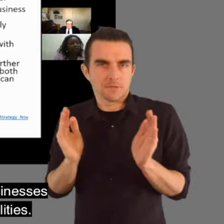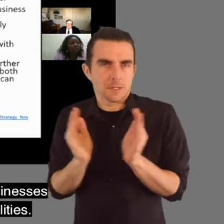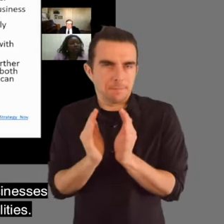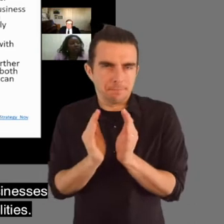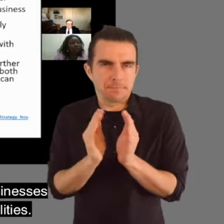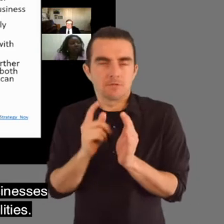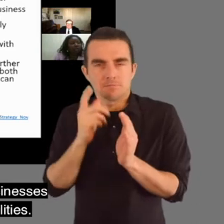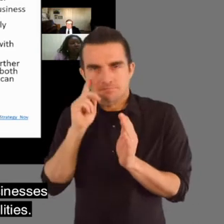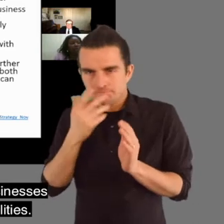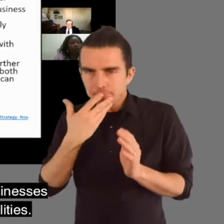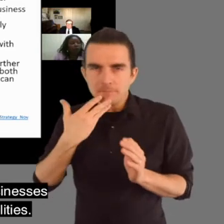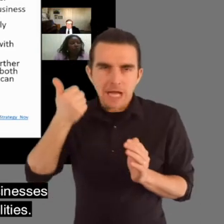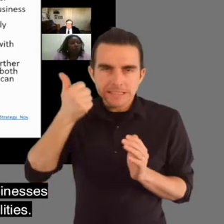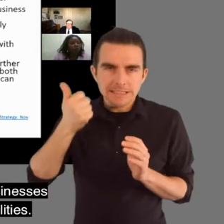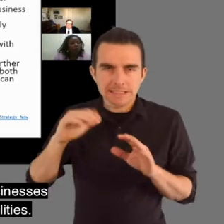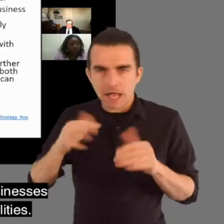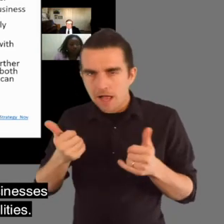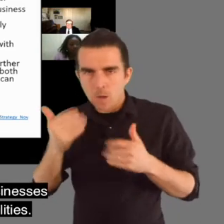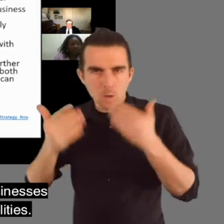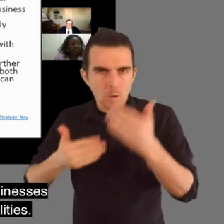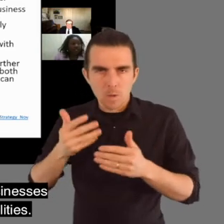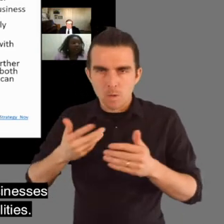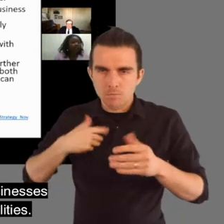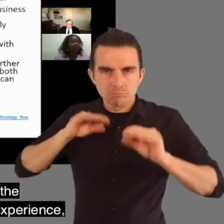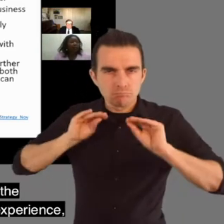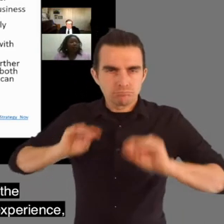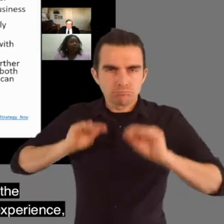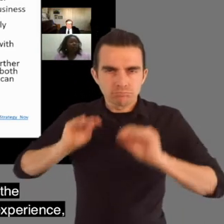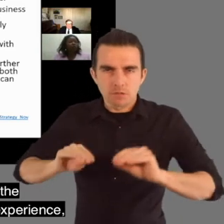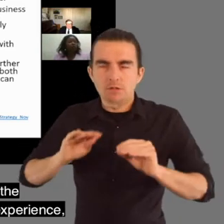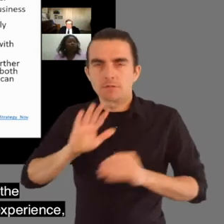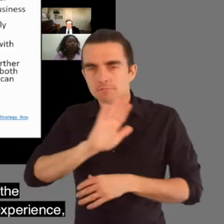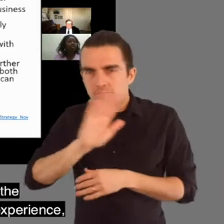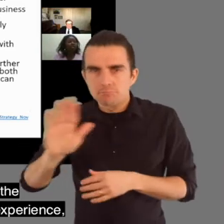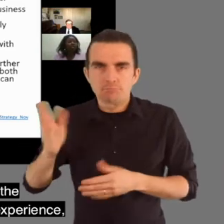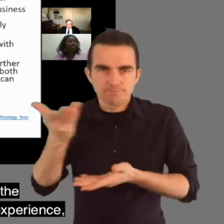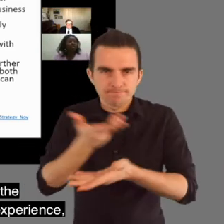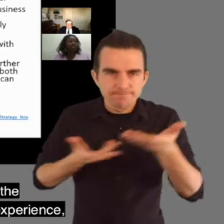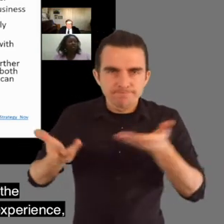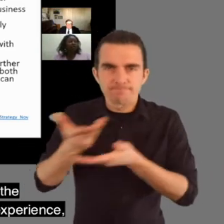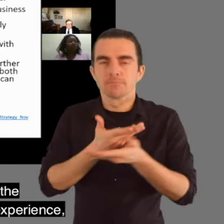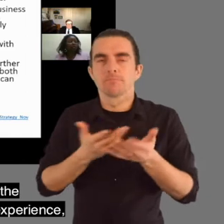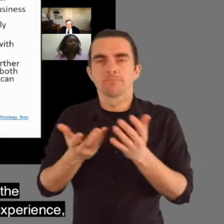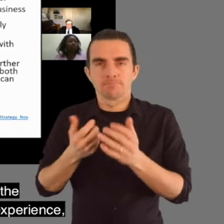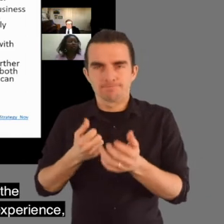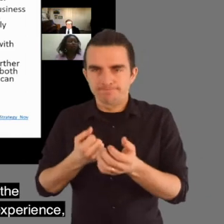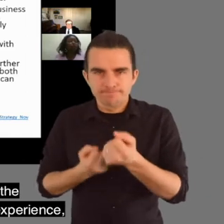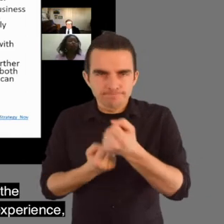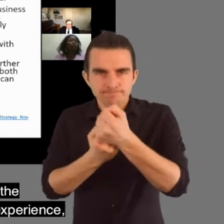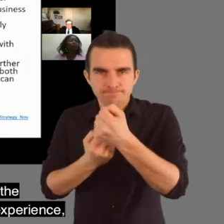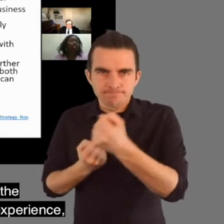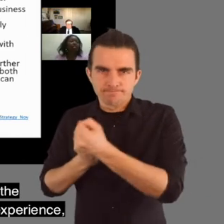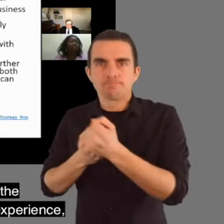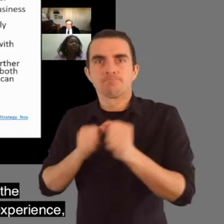by persons with disabilities. The small project is testing the best ways to provide training